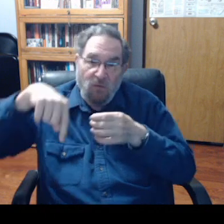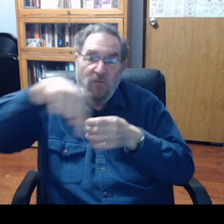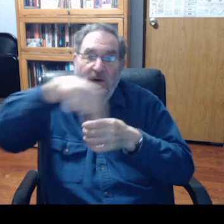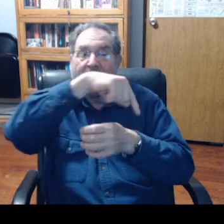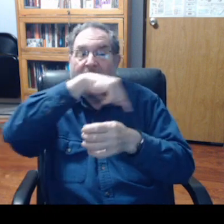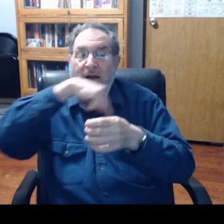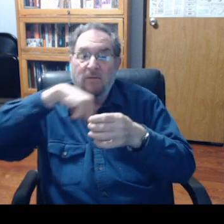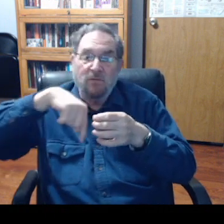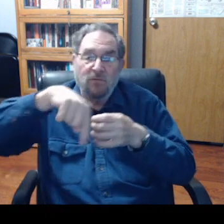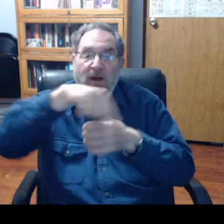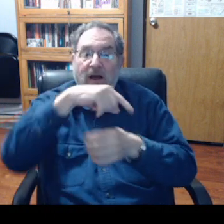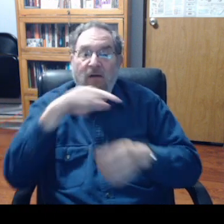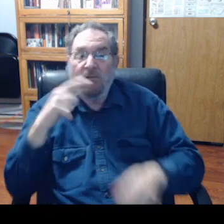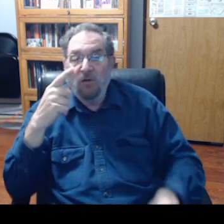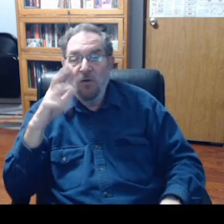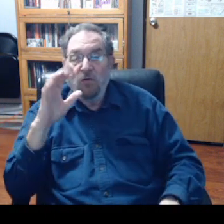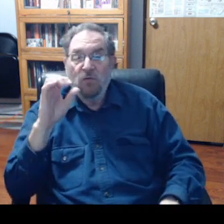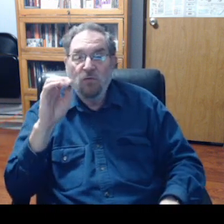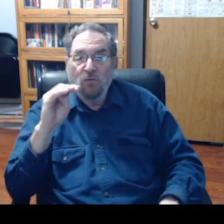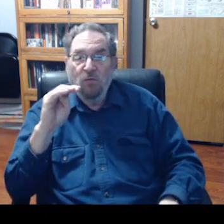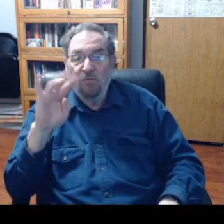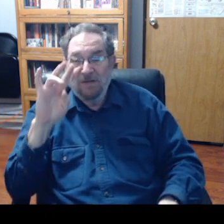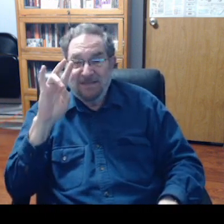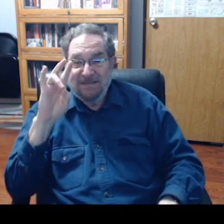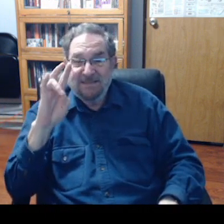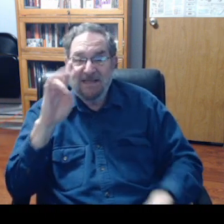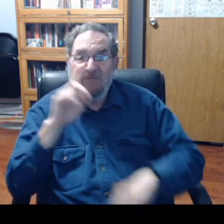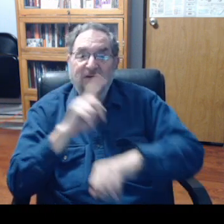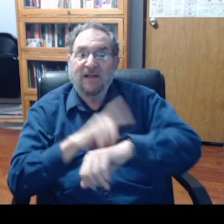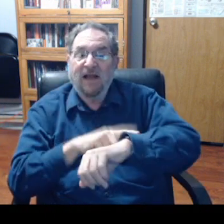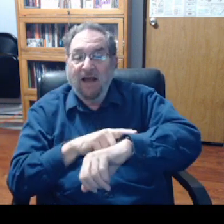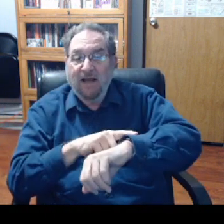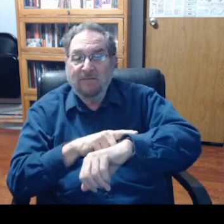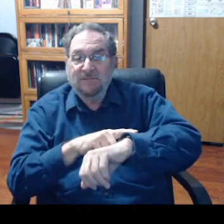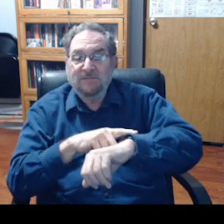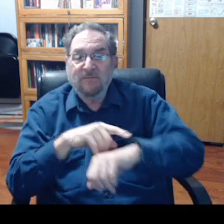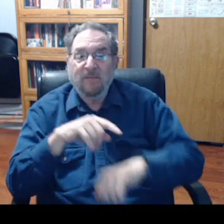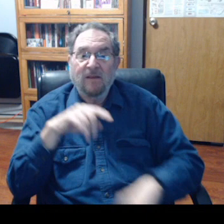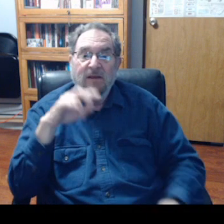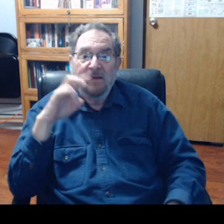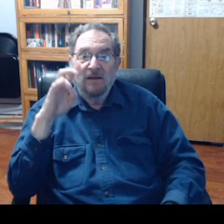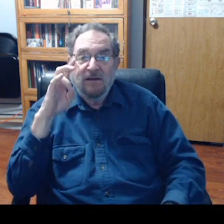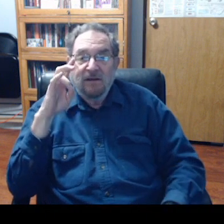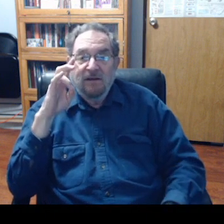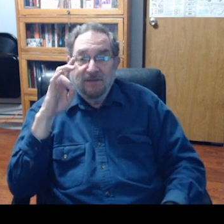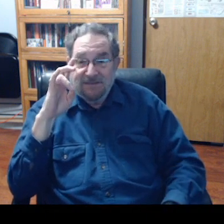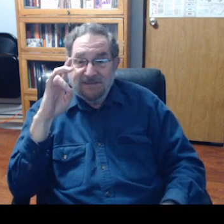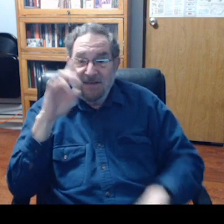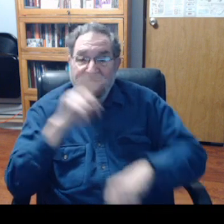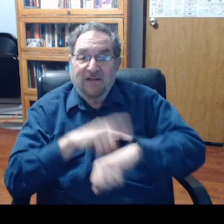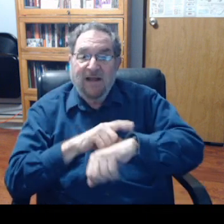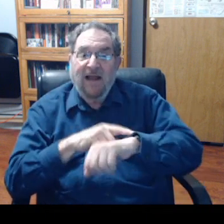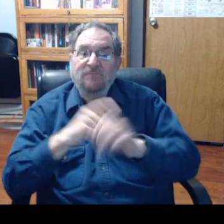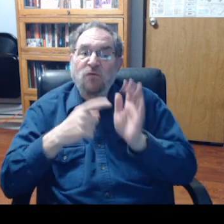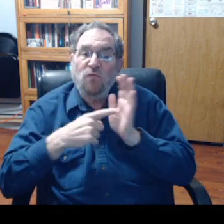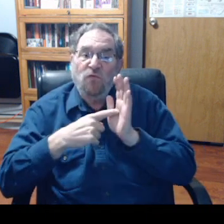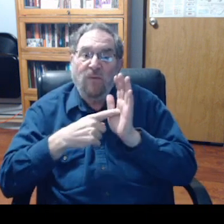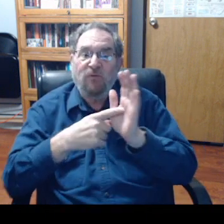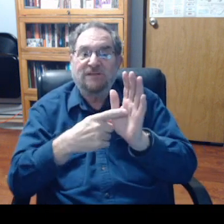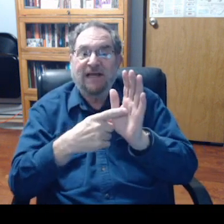7 times. You go around the groom 7 times. The